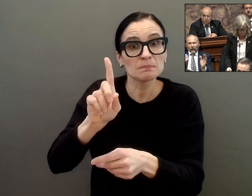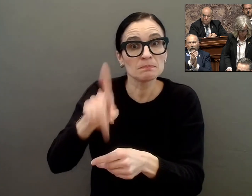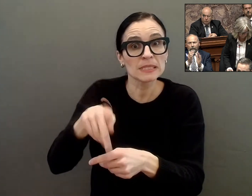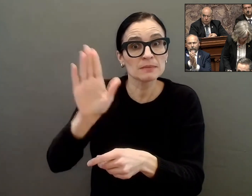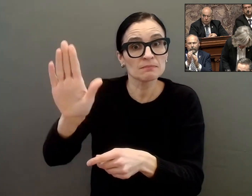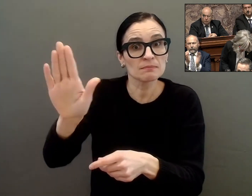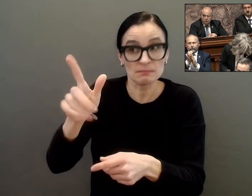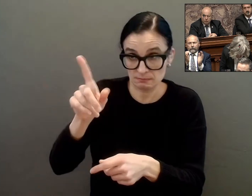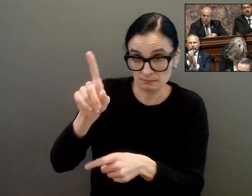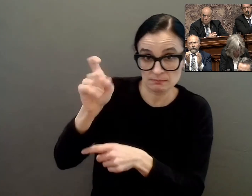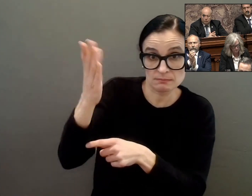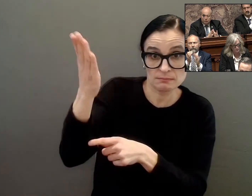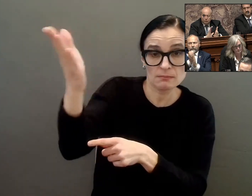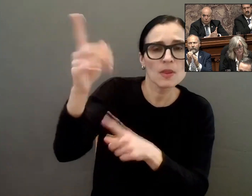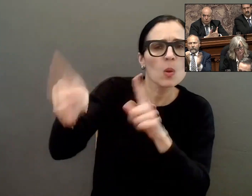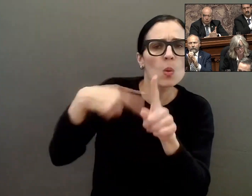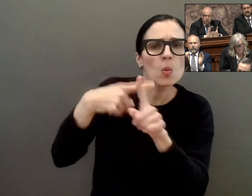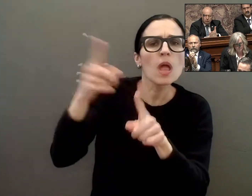beds?